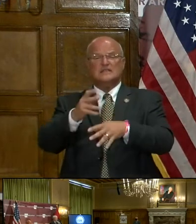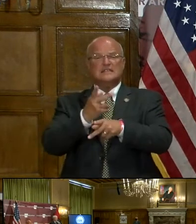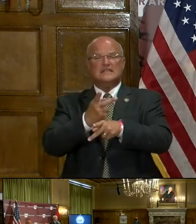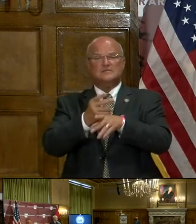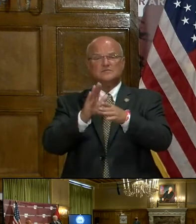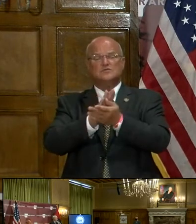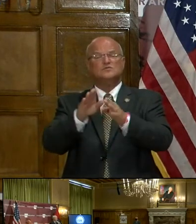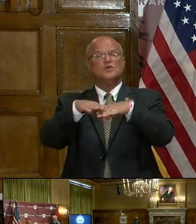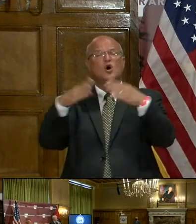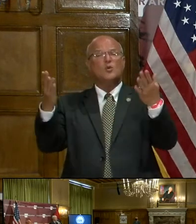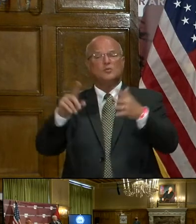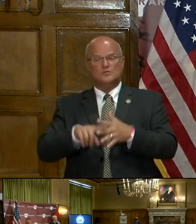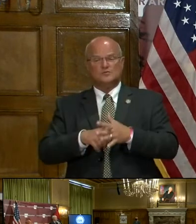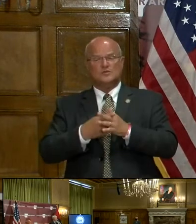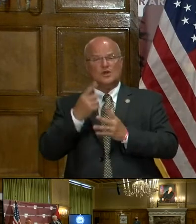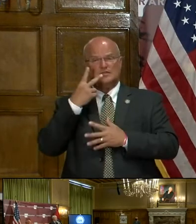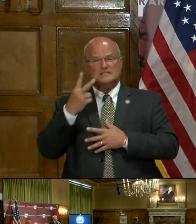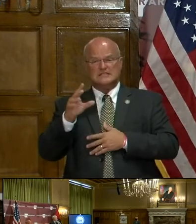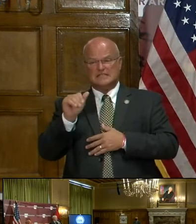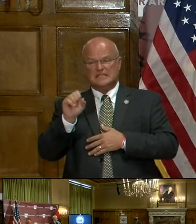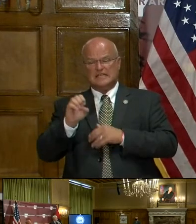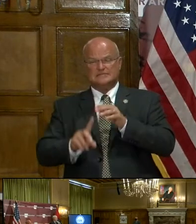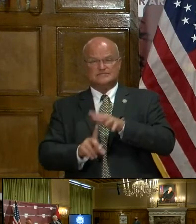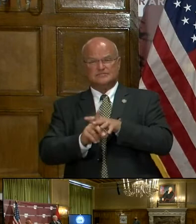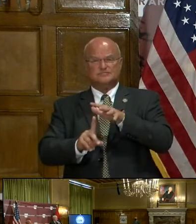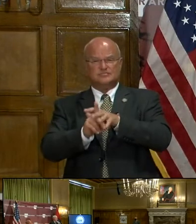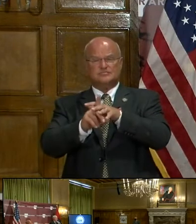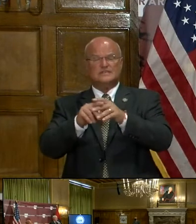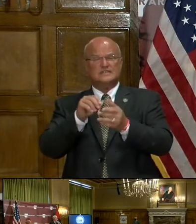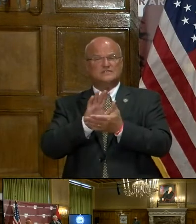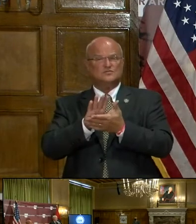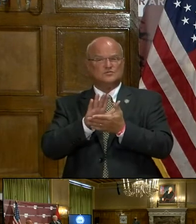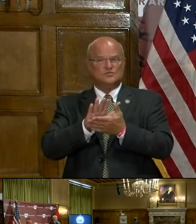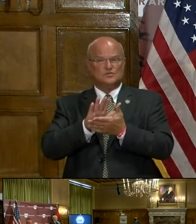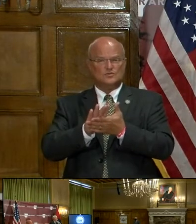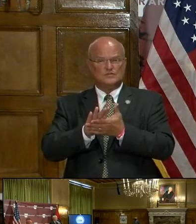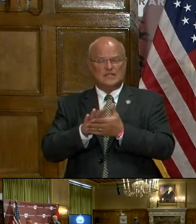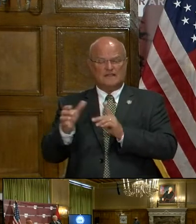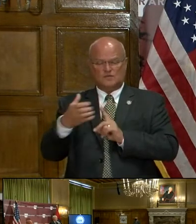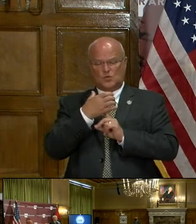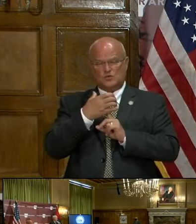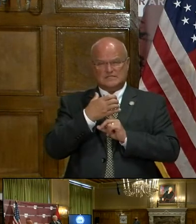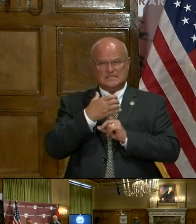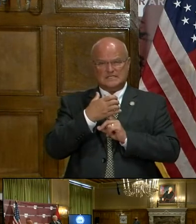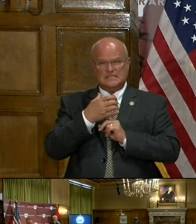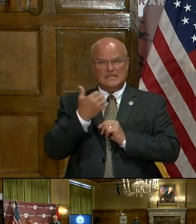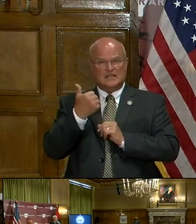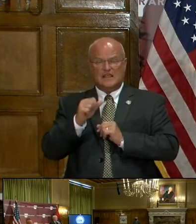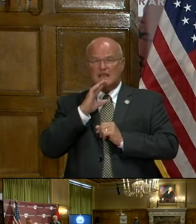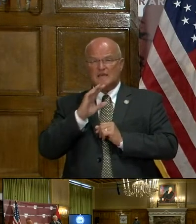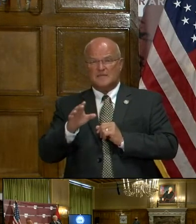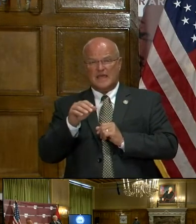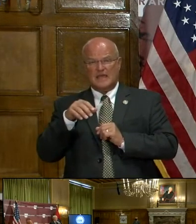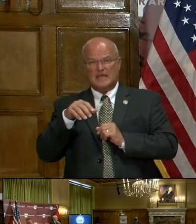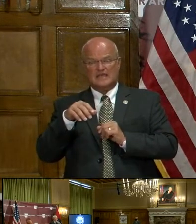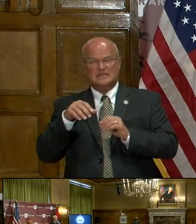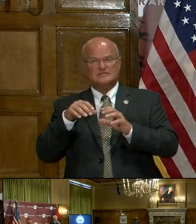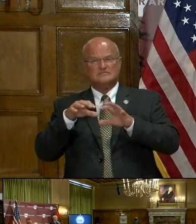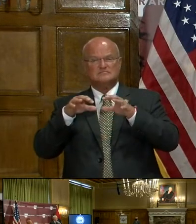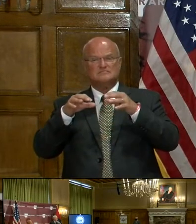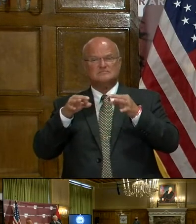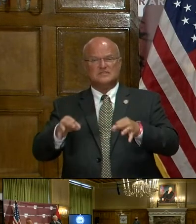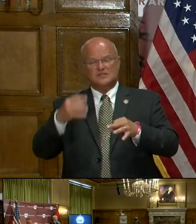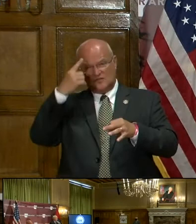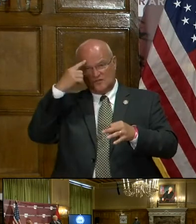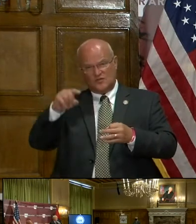schools open, especially when we start seeing cases, start seeing people having to quarantine. Is there going to be that pipeline for